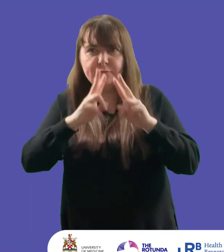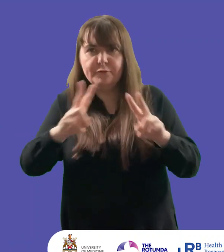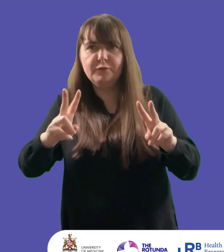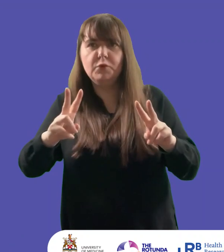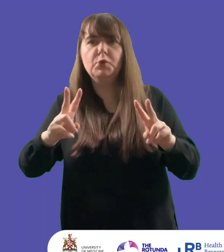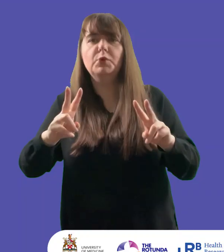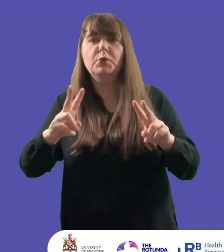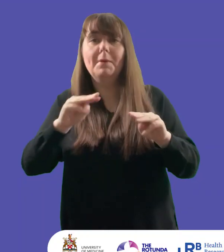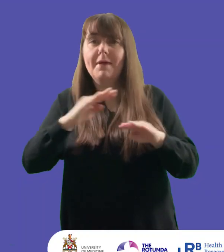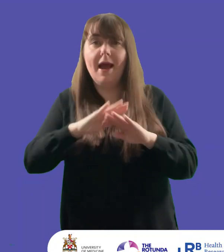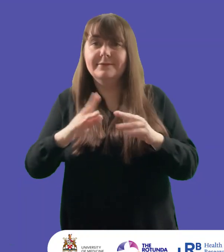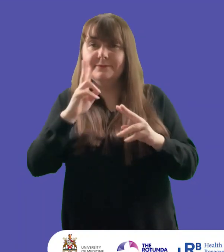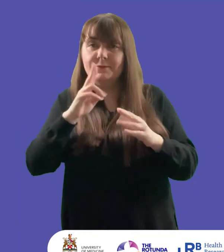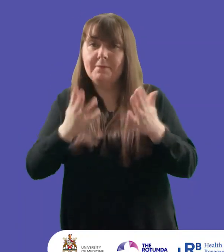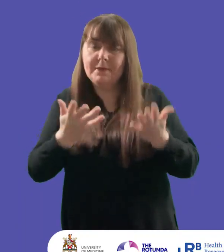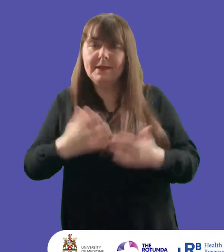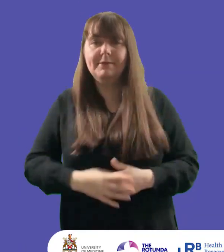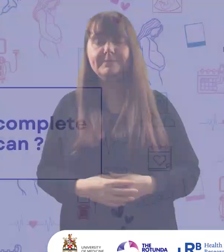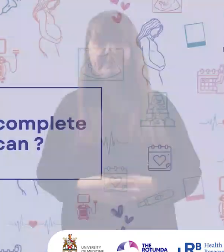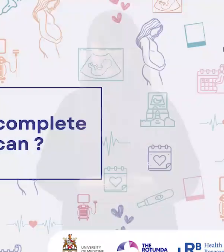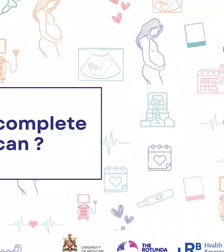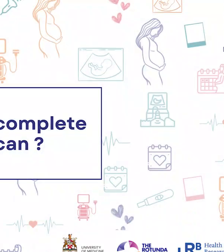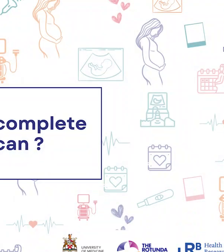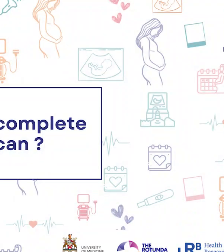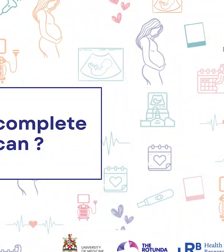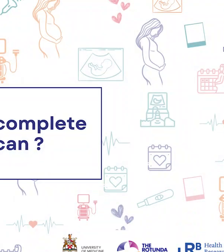may not be able to get transabdominal.